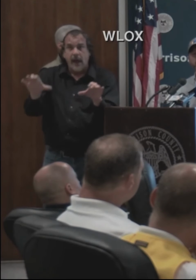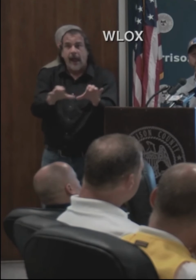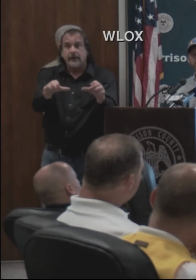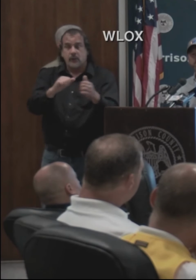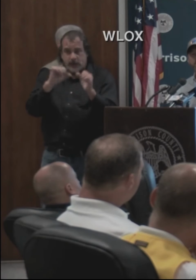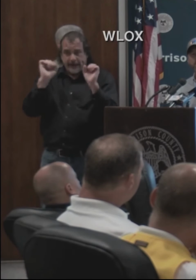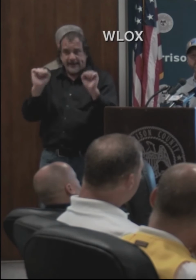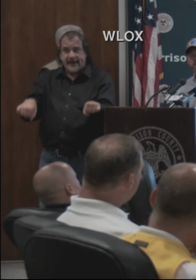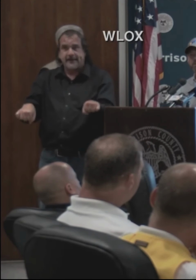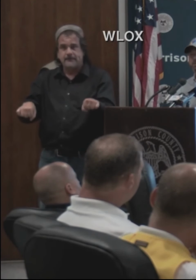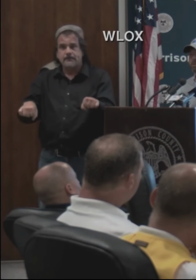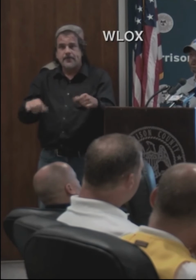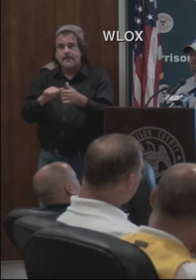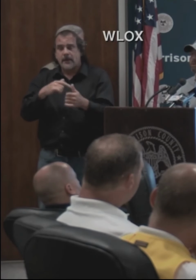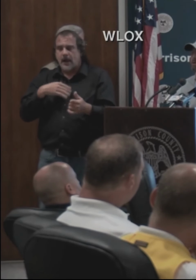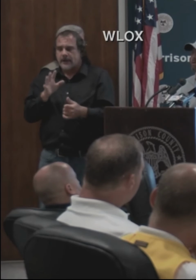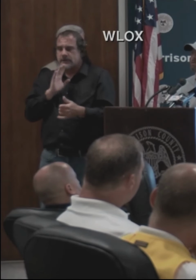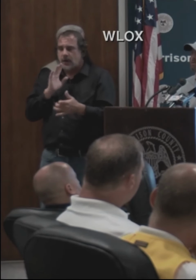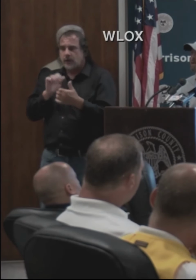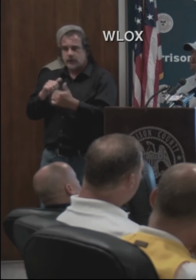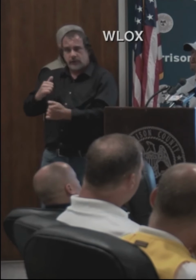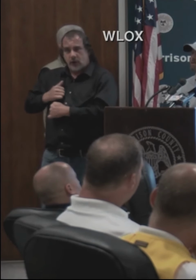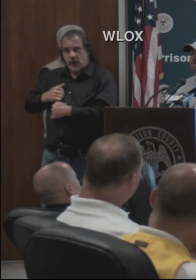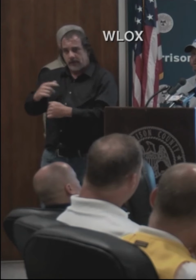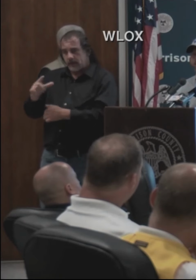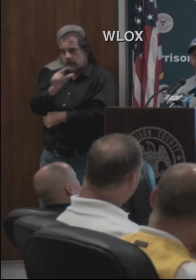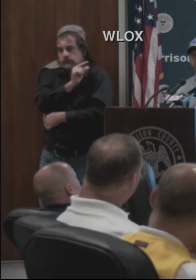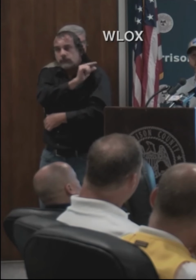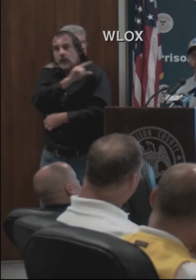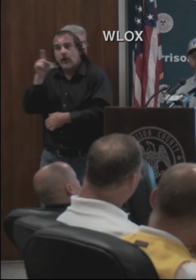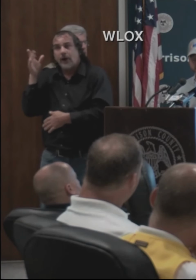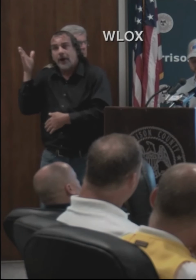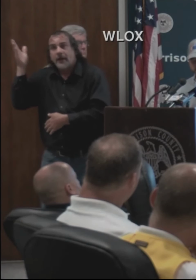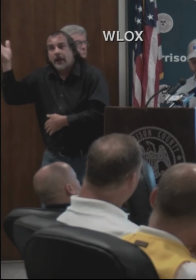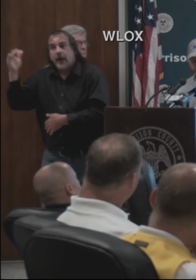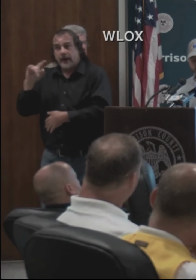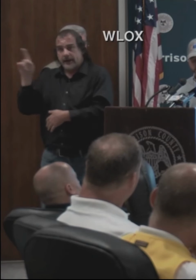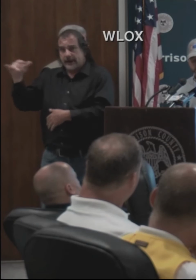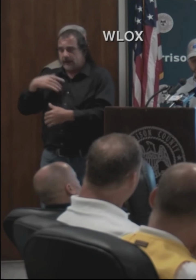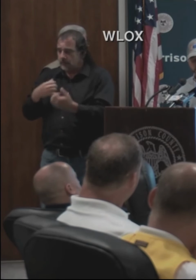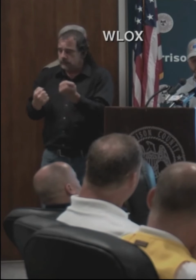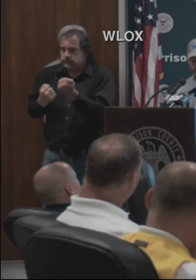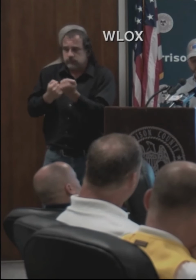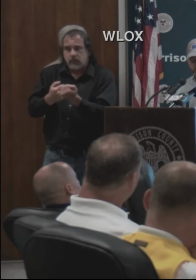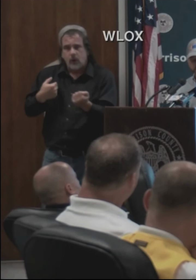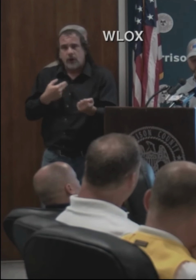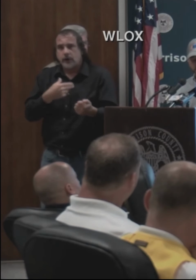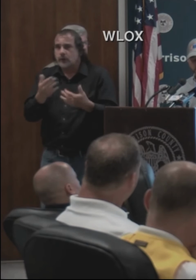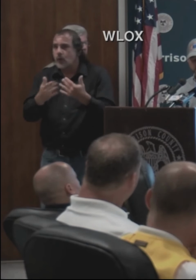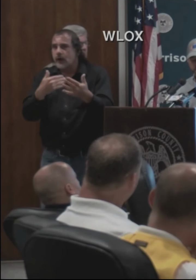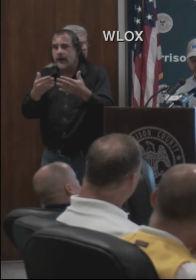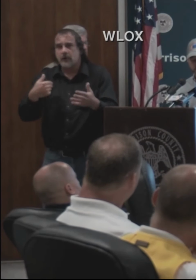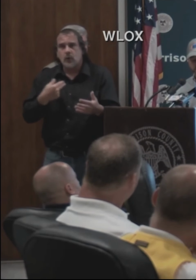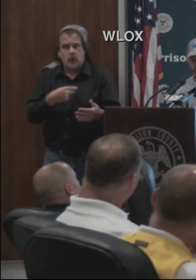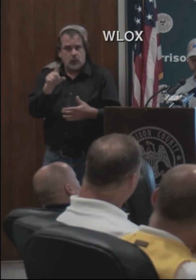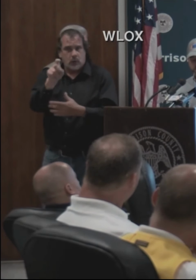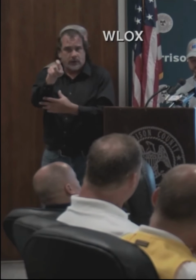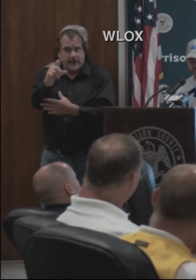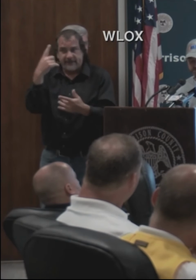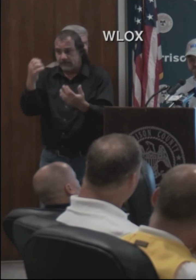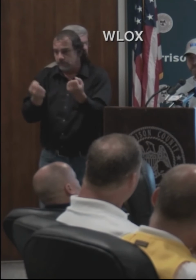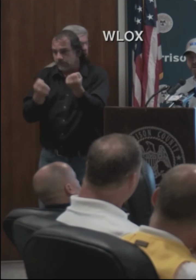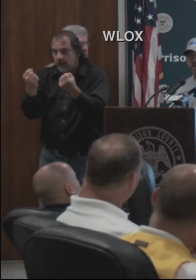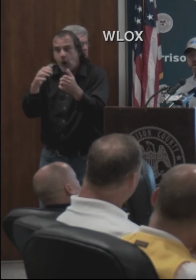support. I talked to Major General Boyles earlier today, and he is, as always, there to support us if we need to with personnel and